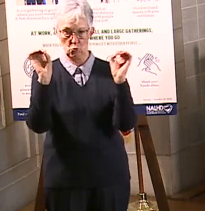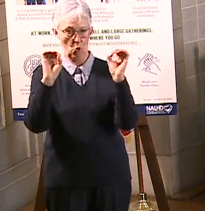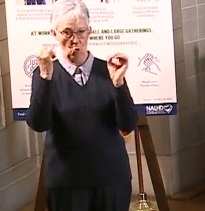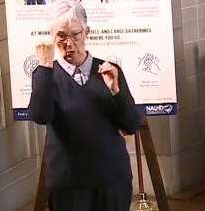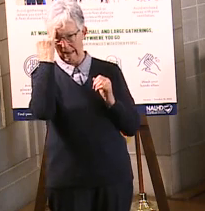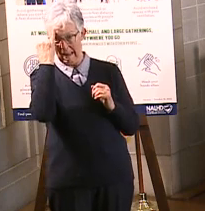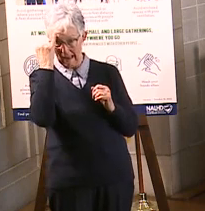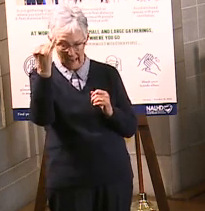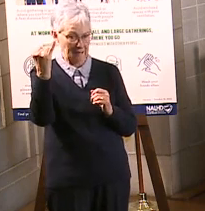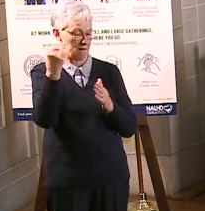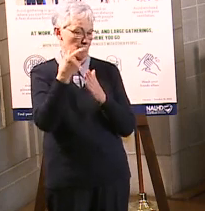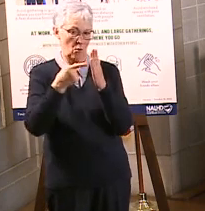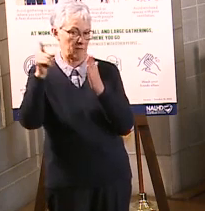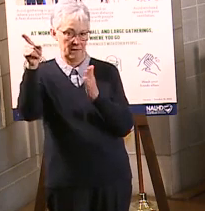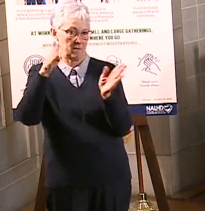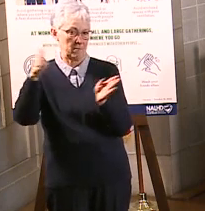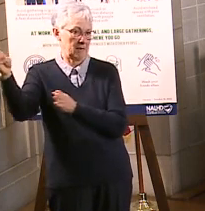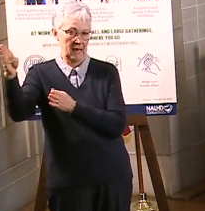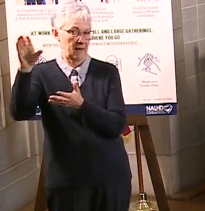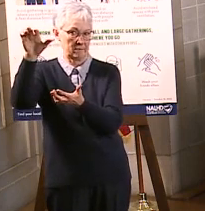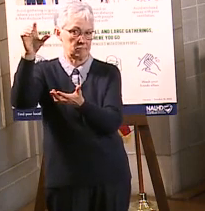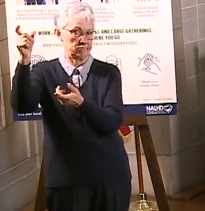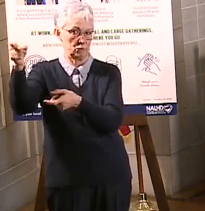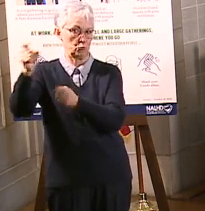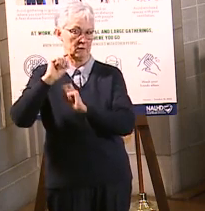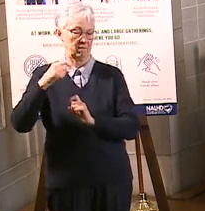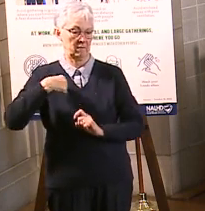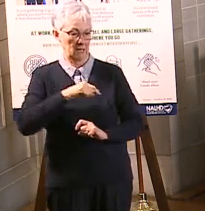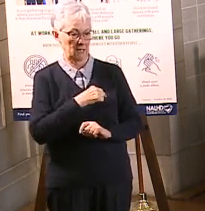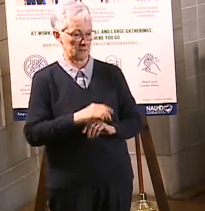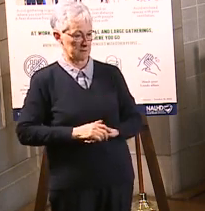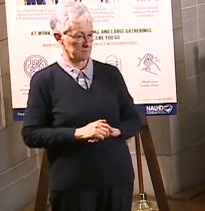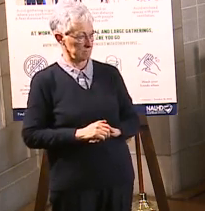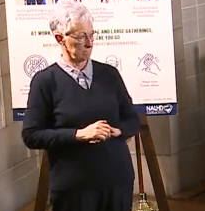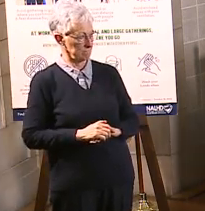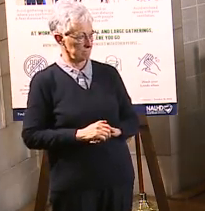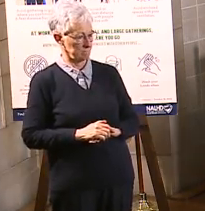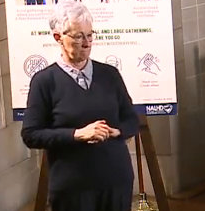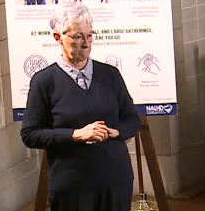point. So I will get that number to you as soon as we have it.